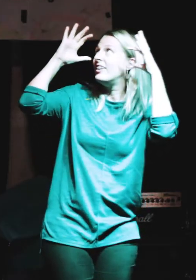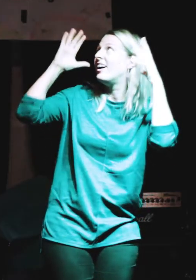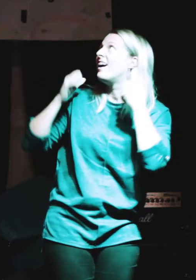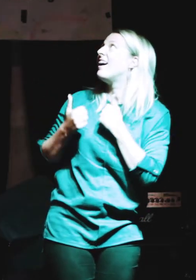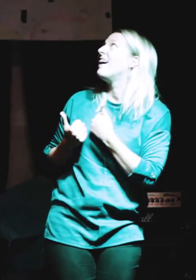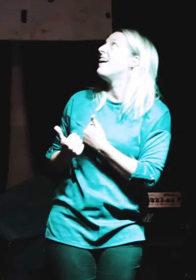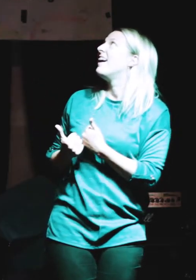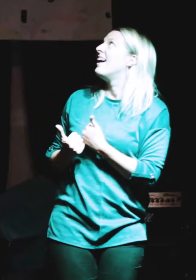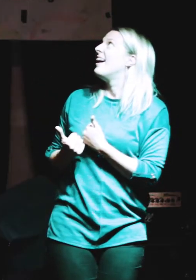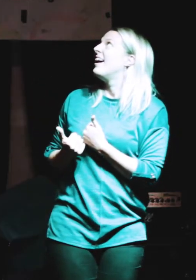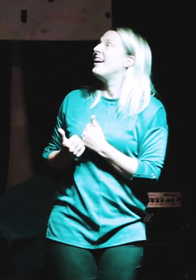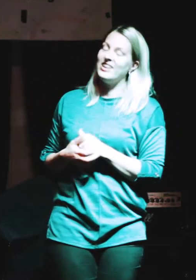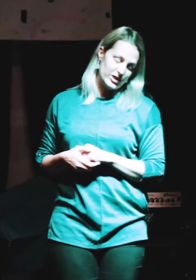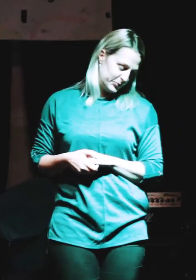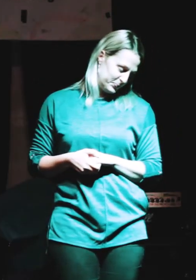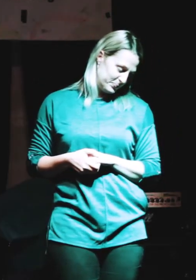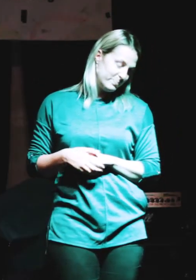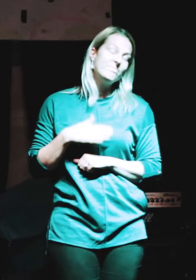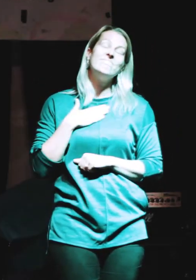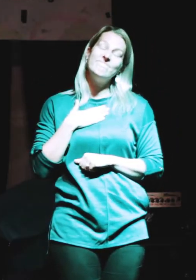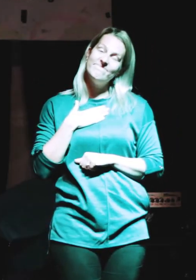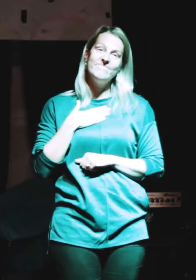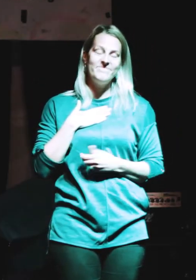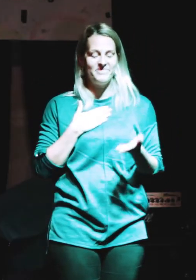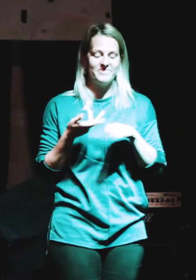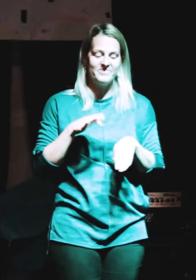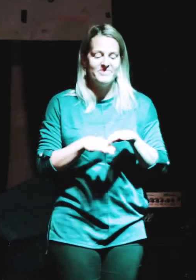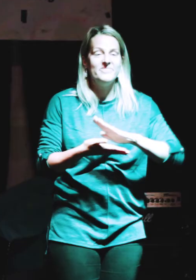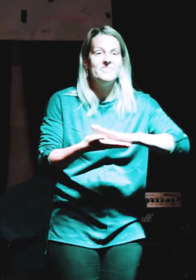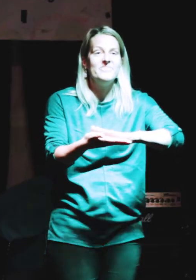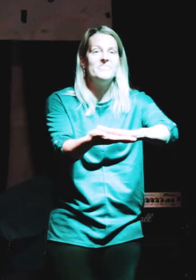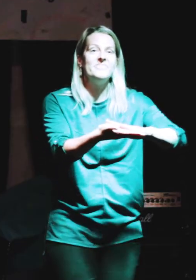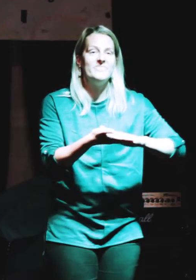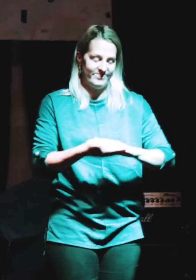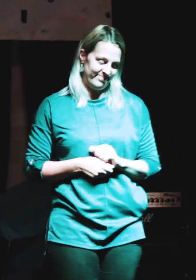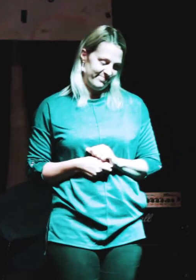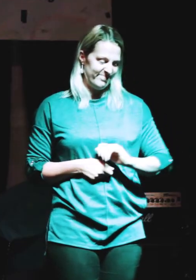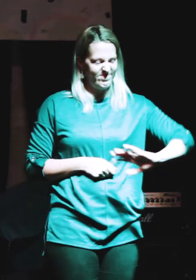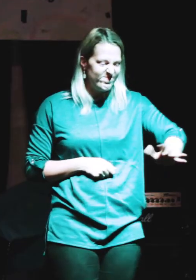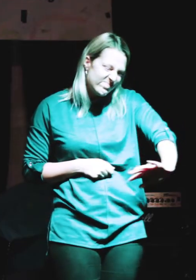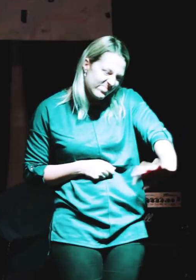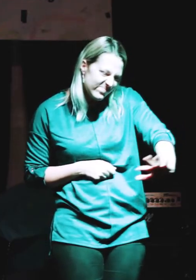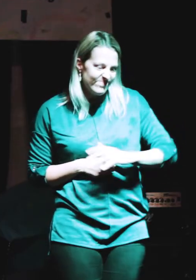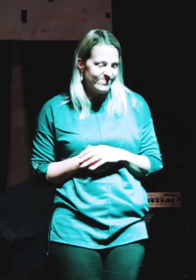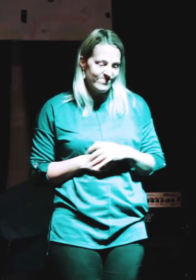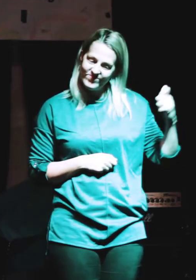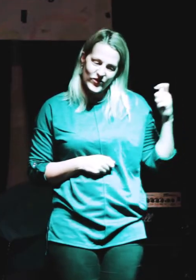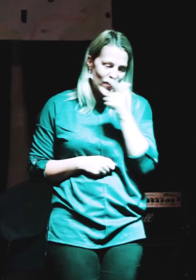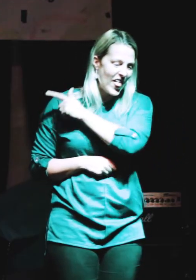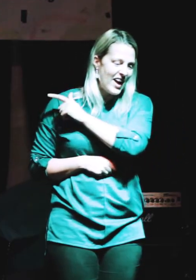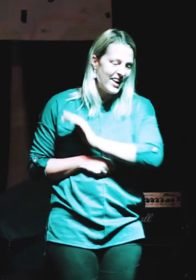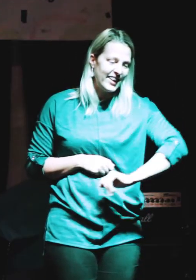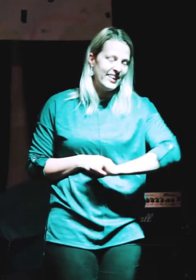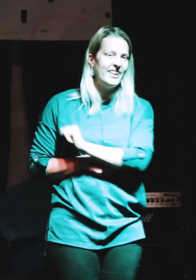am. How good I am at being alive and packing their school lunches, scruffing their hair and saying, good luck today,